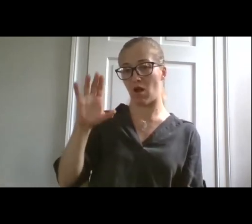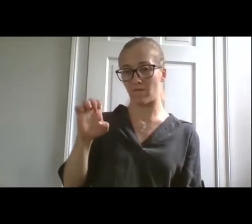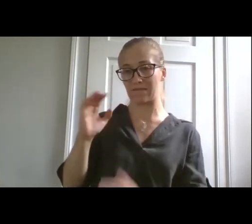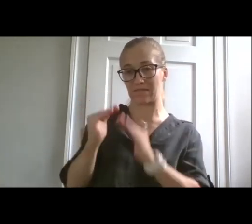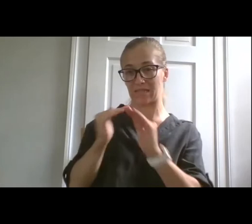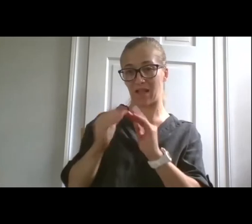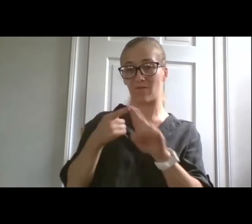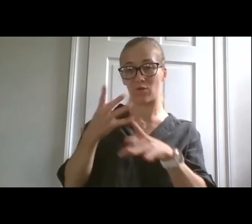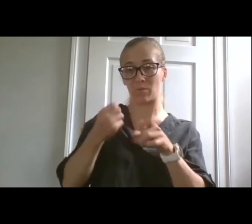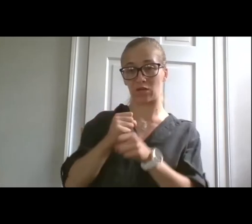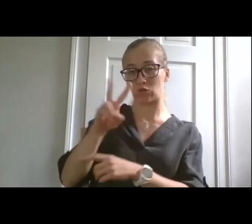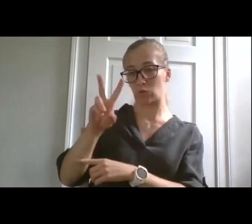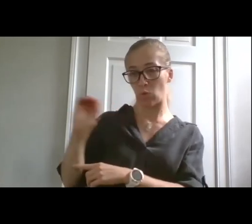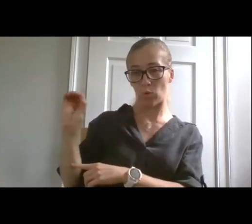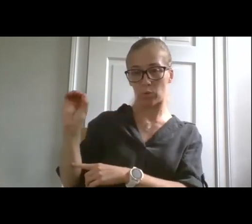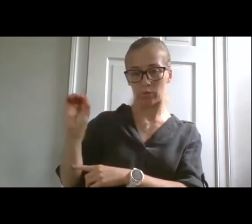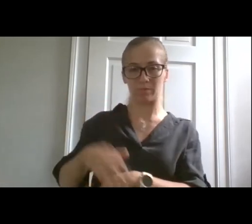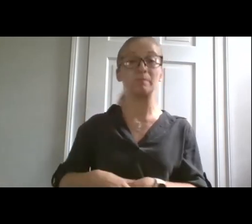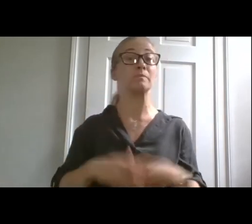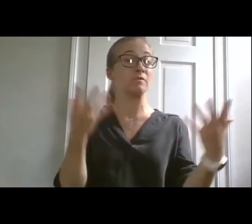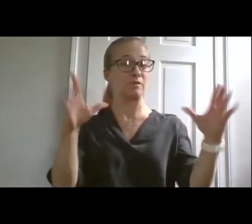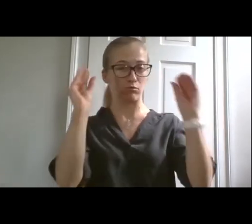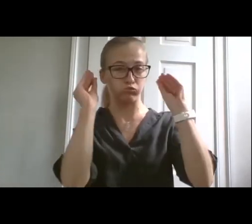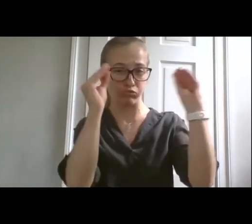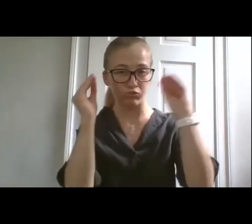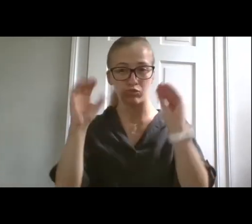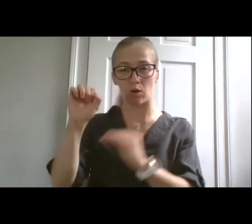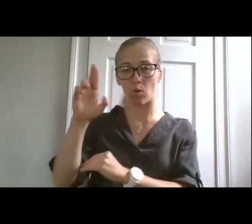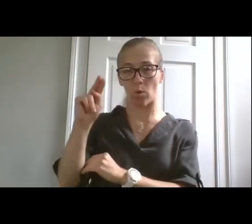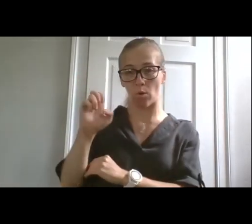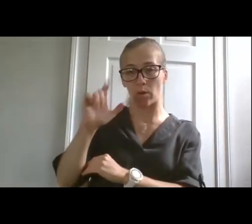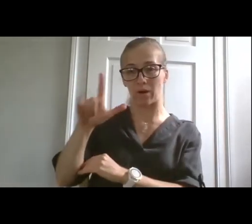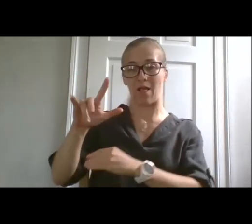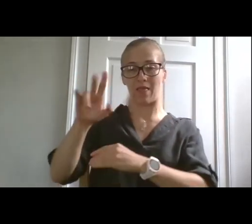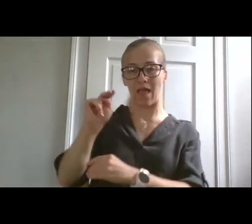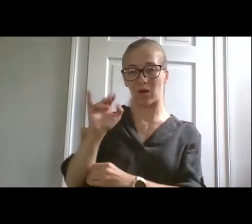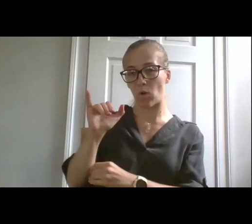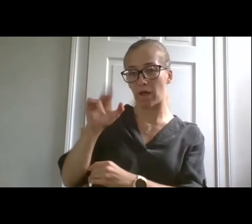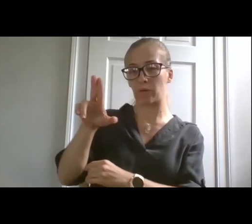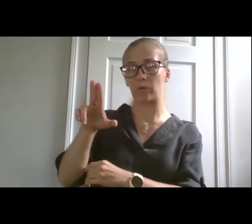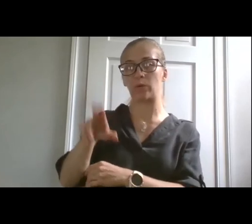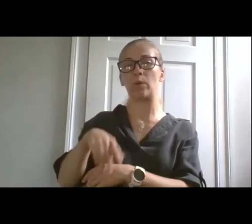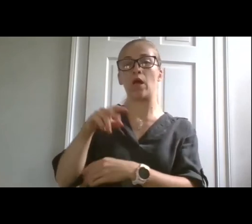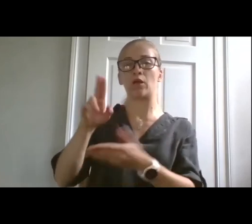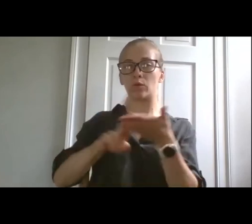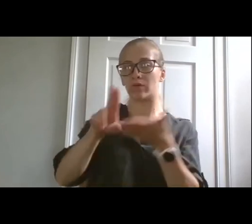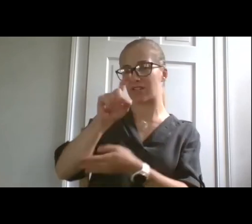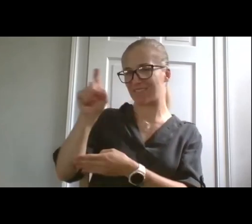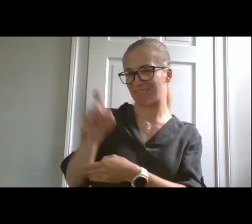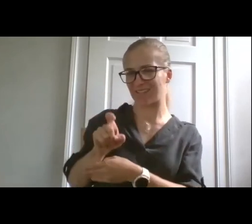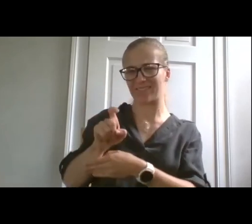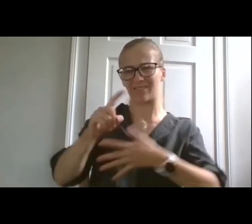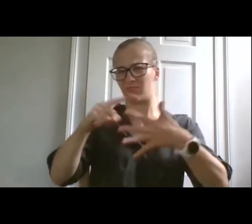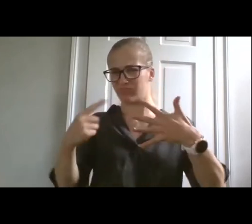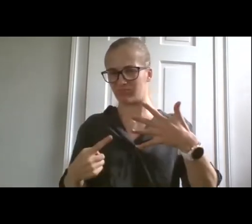the year 2000. He has taught at Cornell, NYU, Sarah Lawrence, the University of Texas at Austin, and elsewhere,